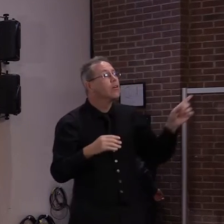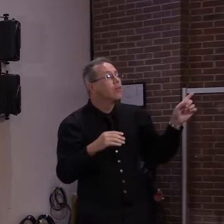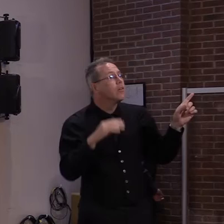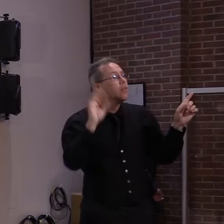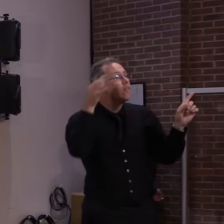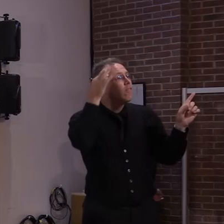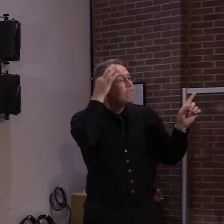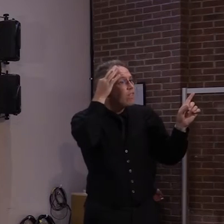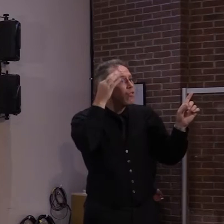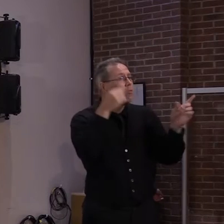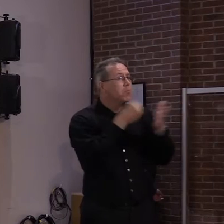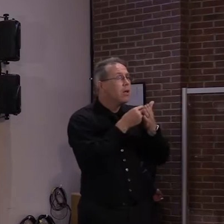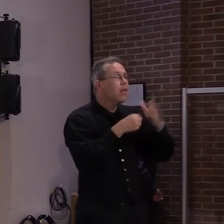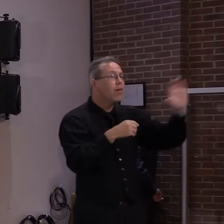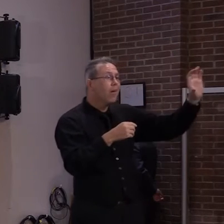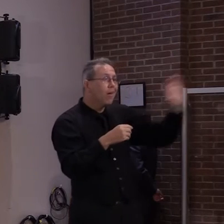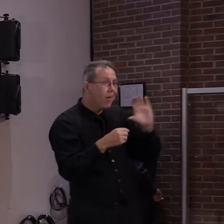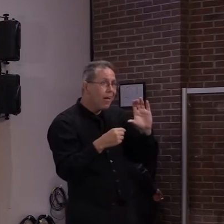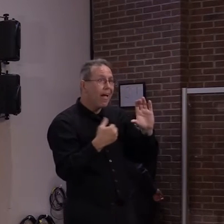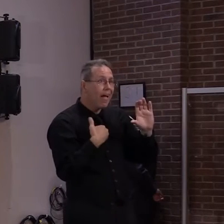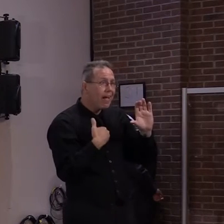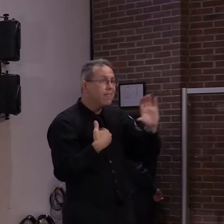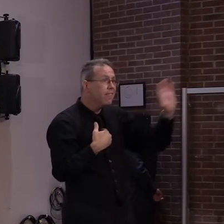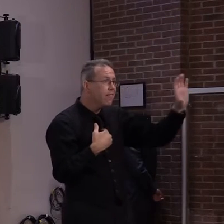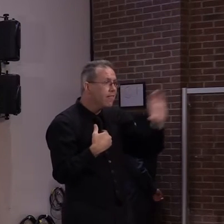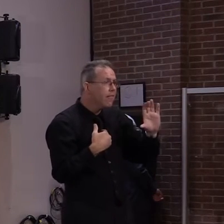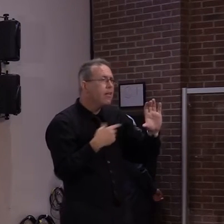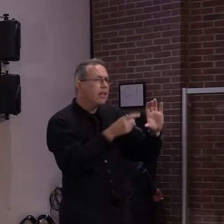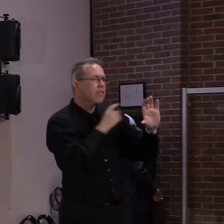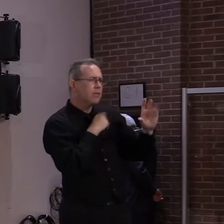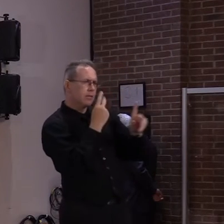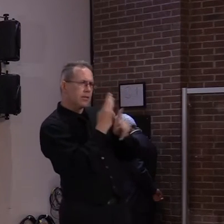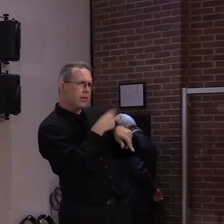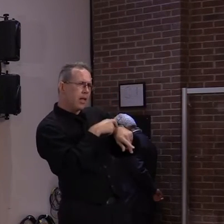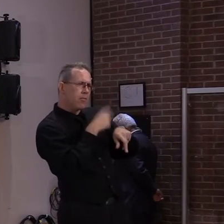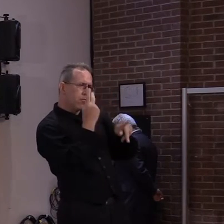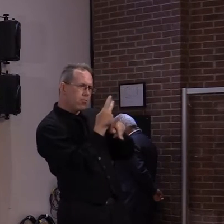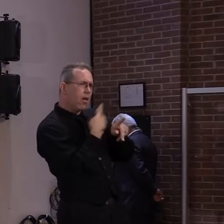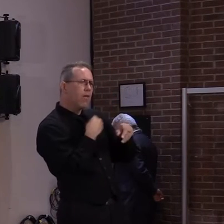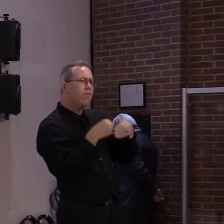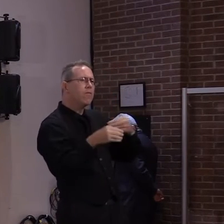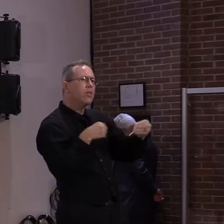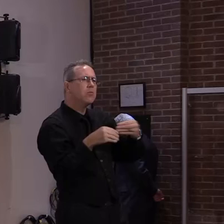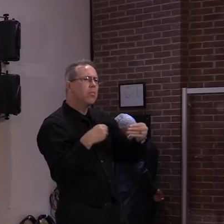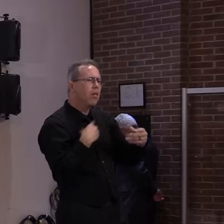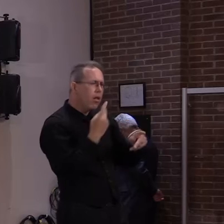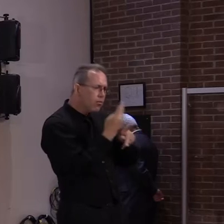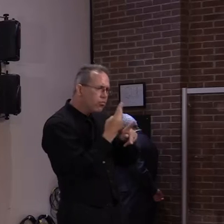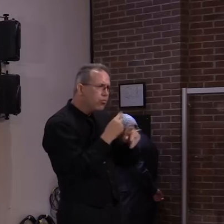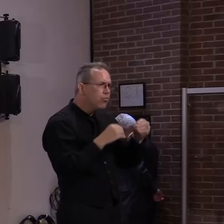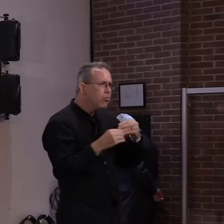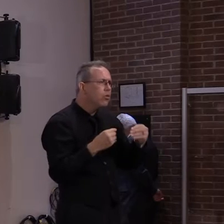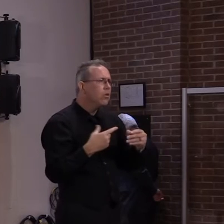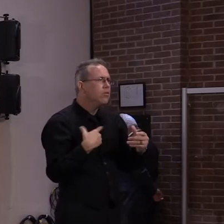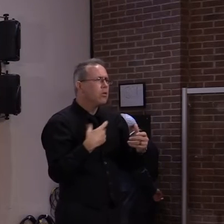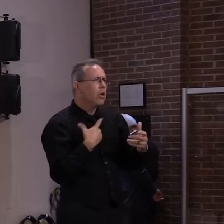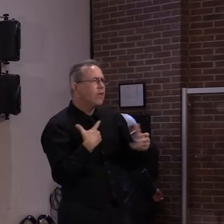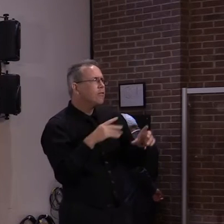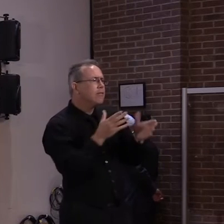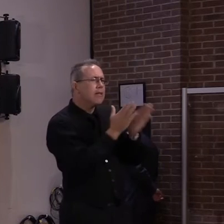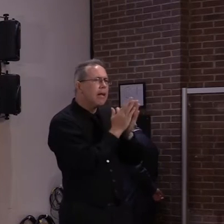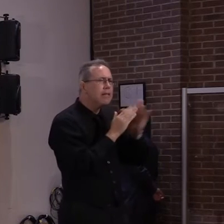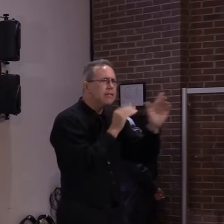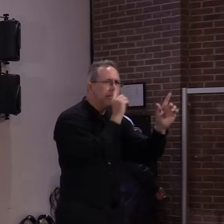and giving us the flexibility, that's one thing that I'd ask the president to do for us. It appears that we're going to have, if this